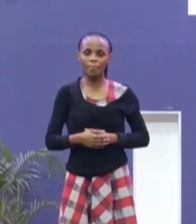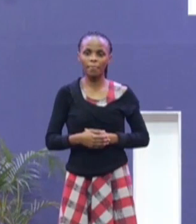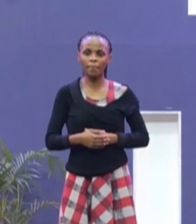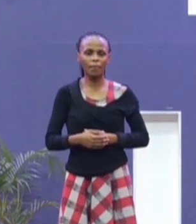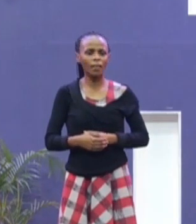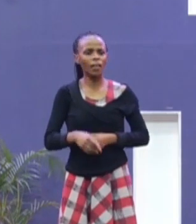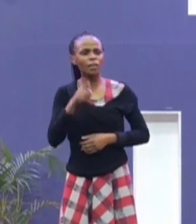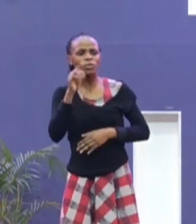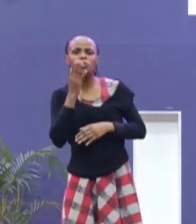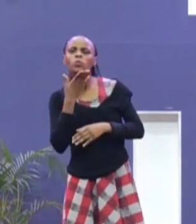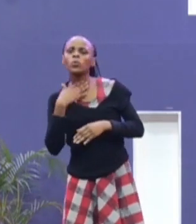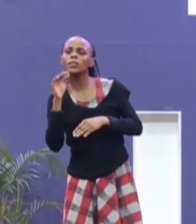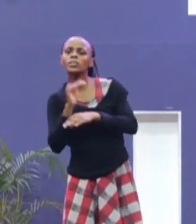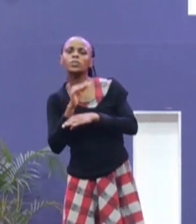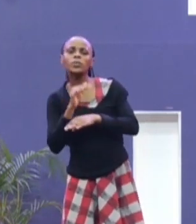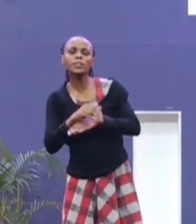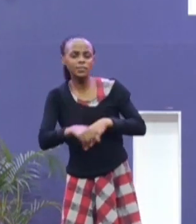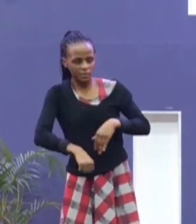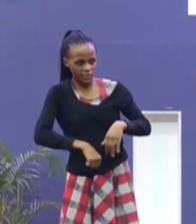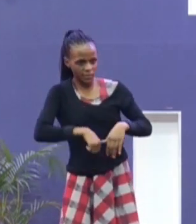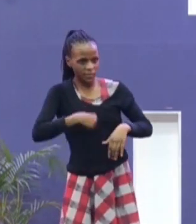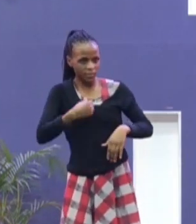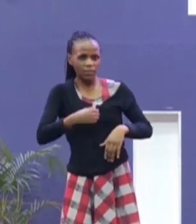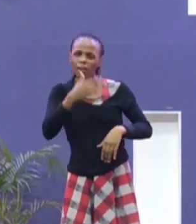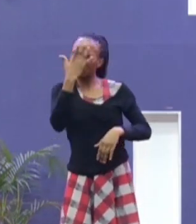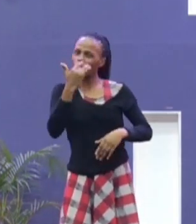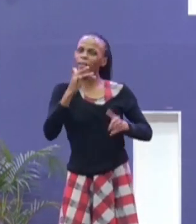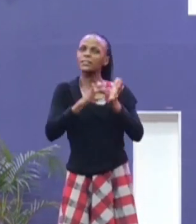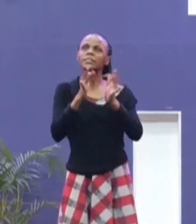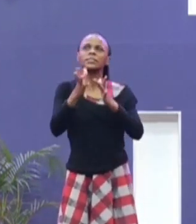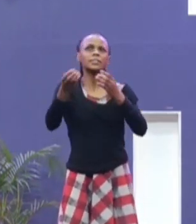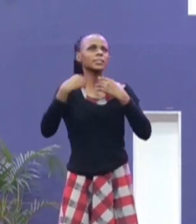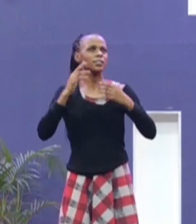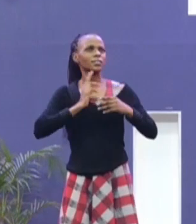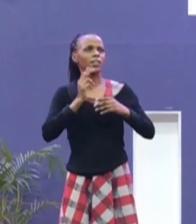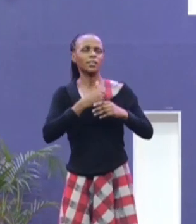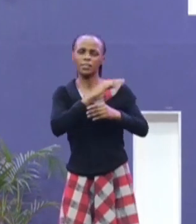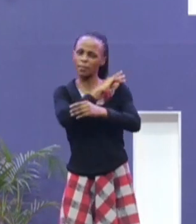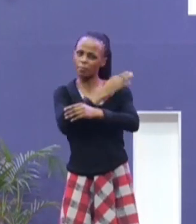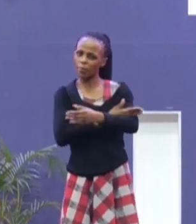You would ask yourself, why would Jesus give us the power and the authority?